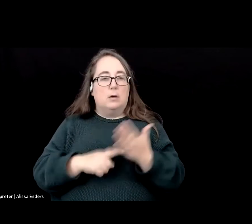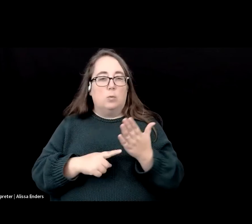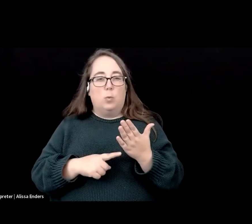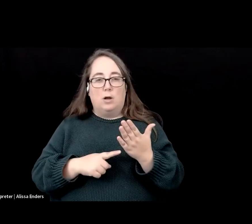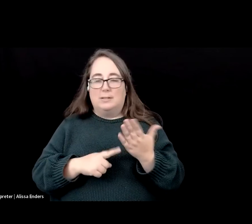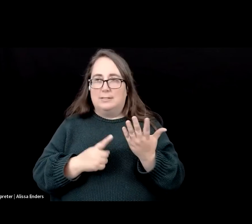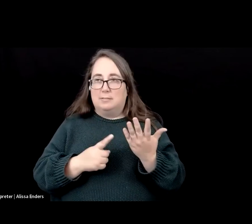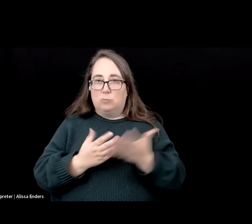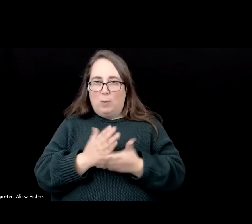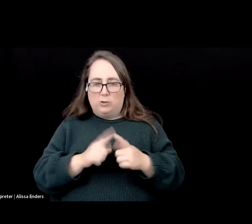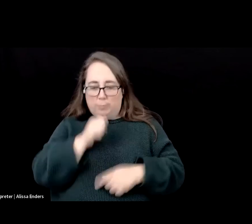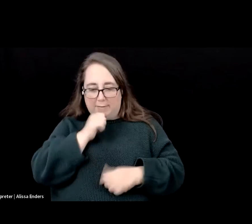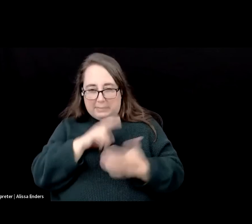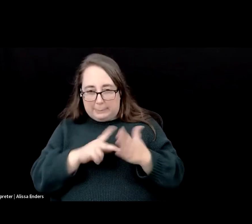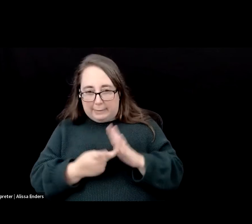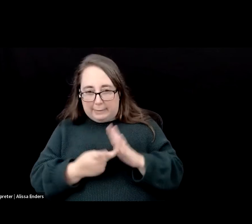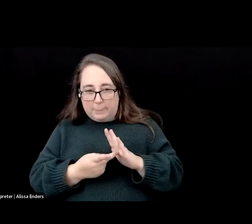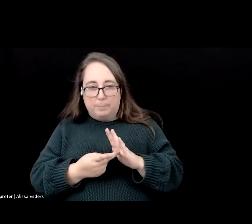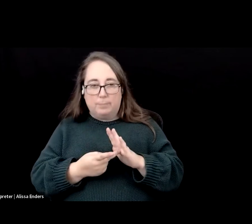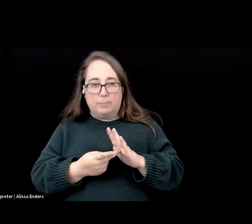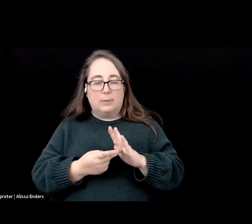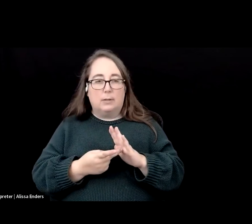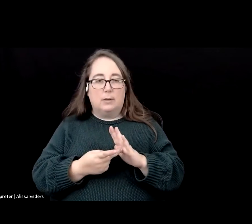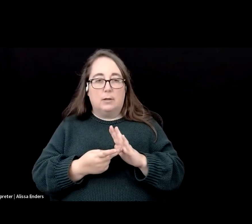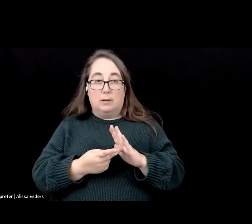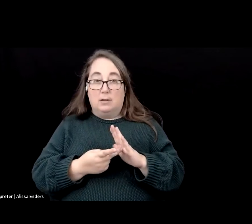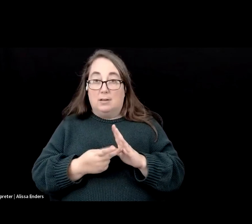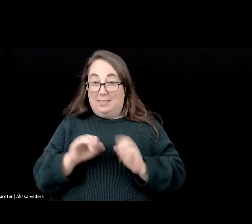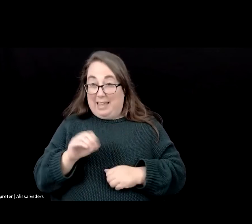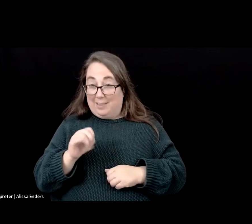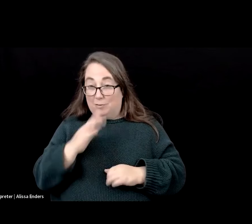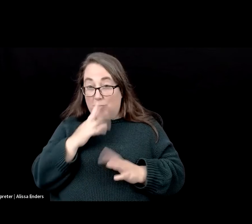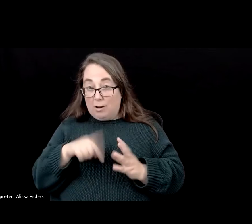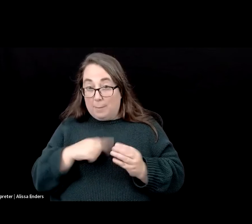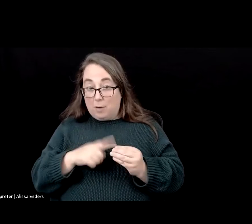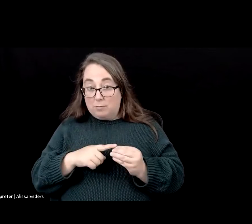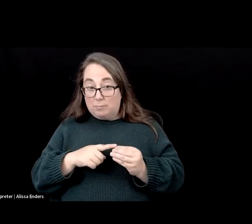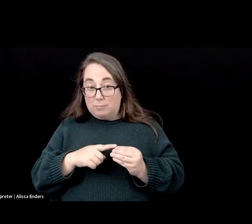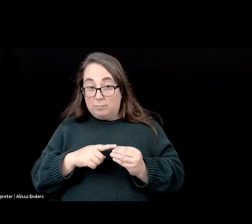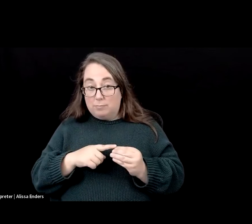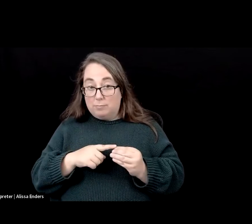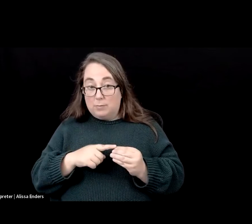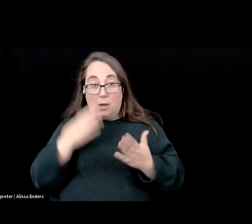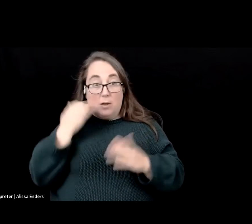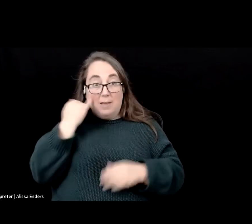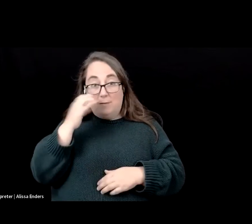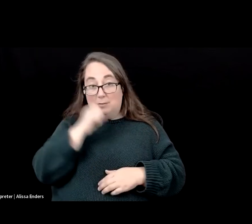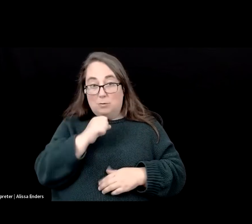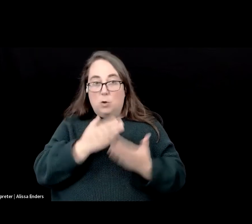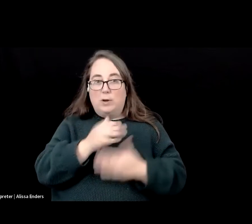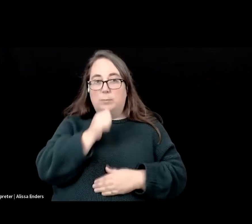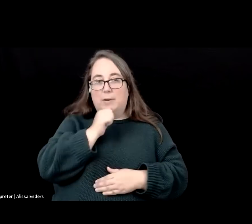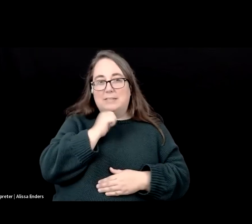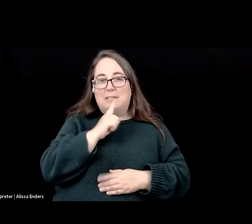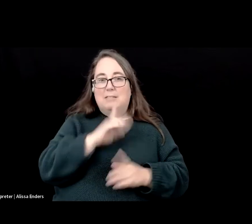privacy actually mean? I mean, I think in the case of you were pointing to, I don't know that everybody always assumes that the right to privacy is actually the